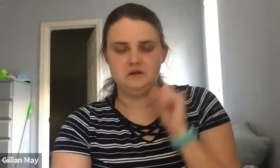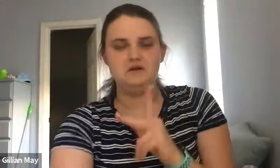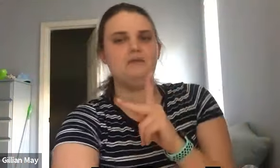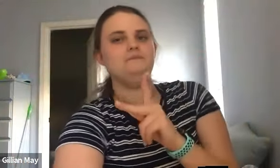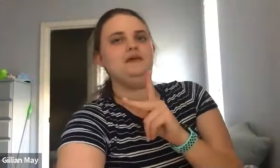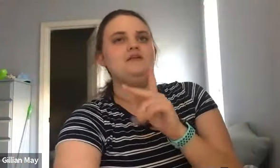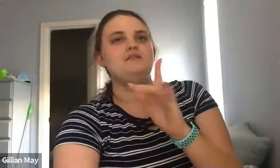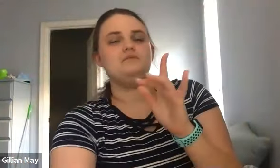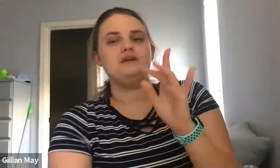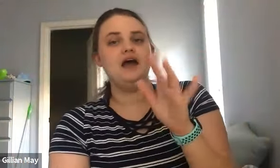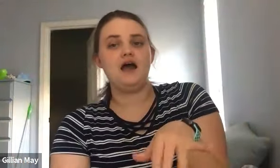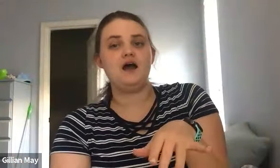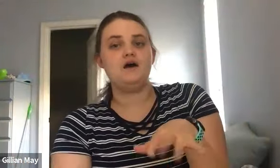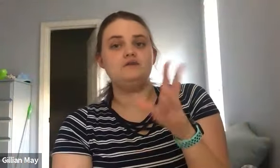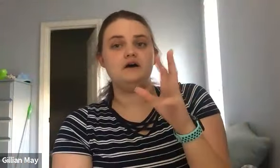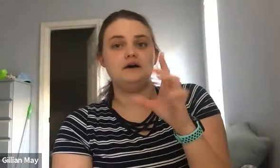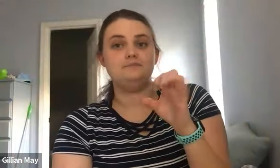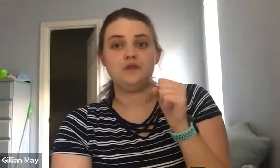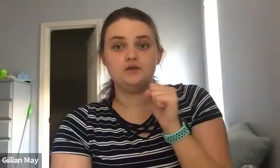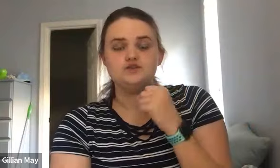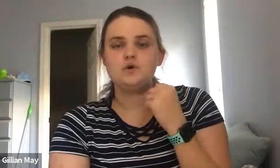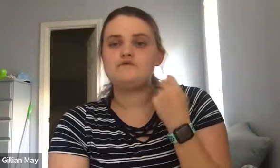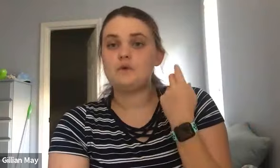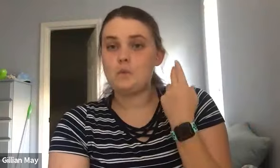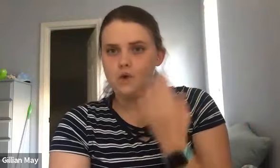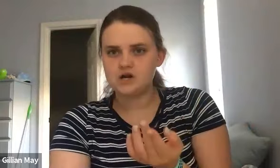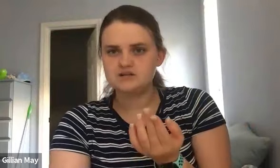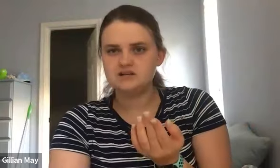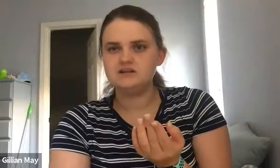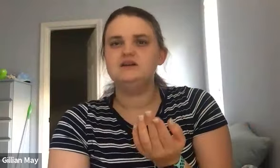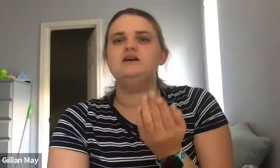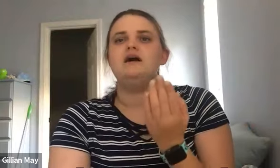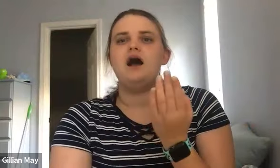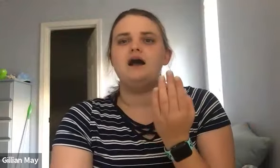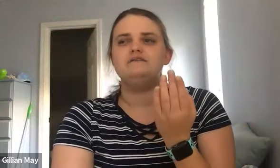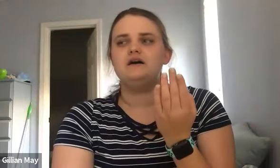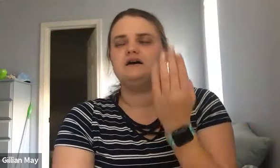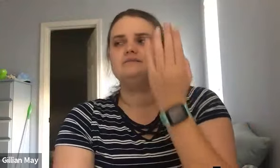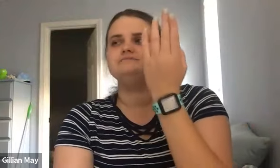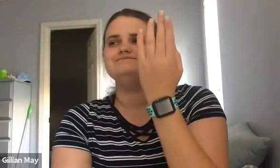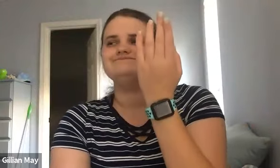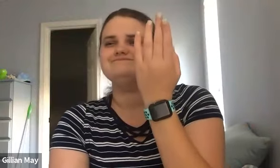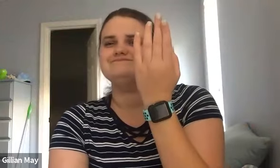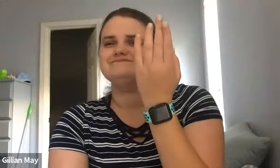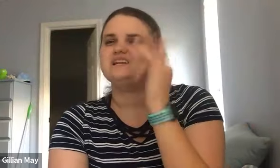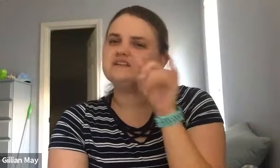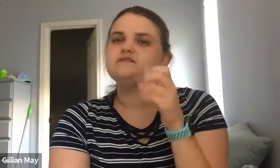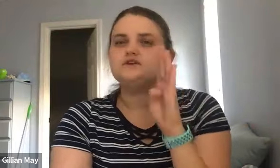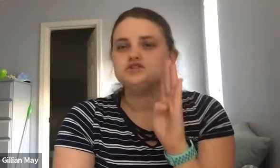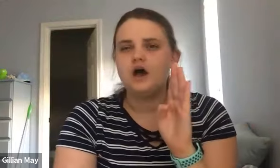Okay. Then we have so for work, I've like for your